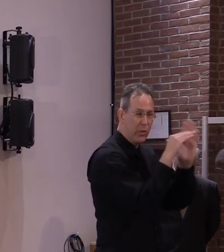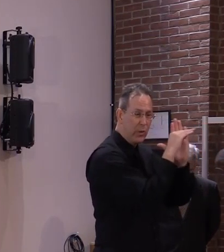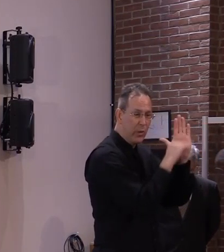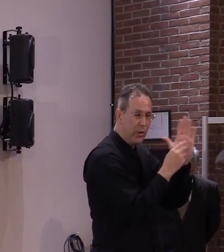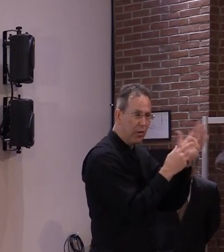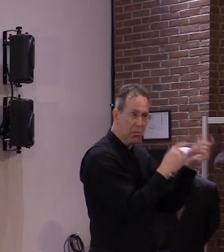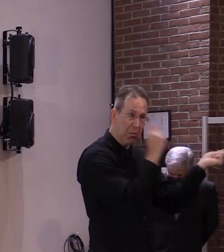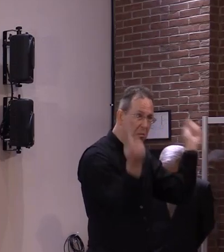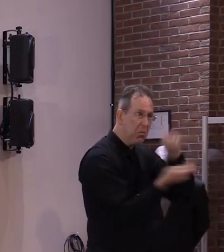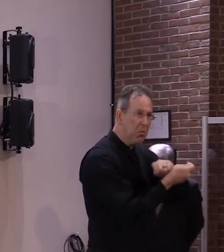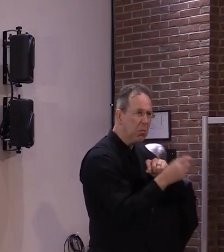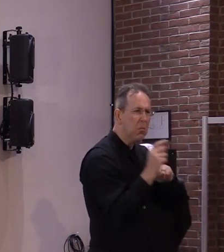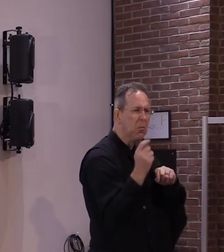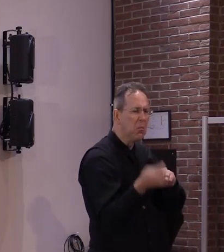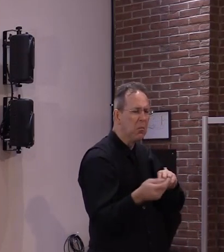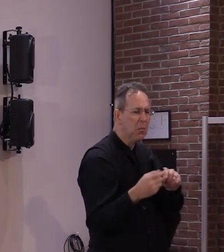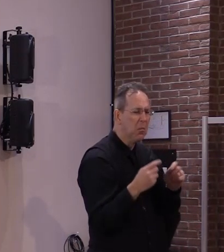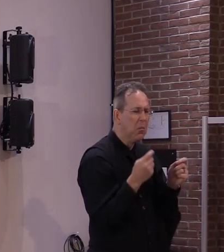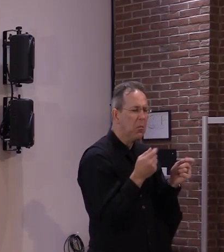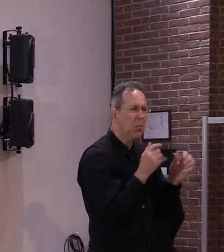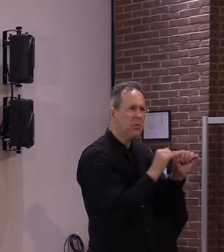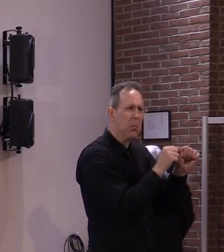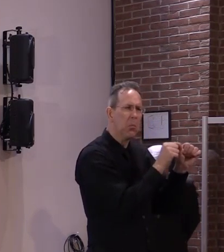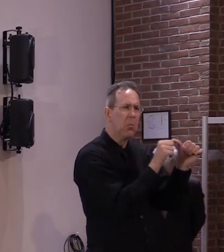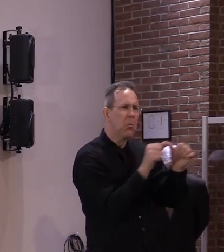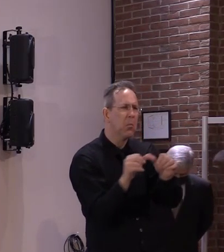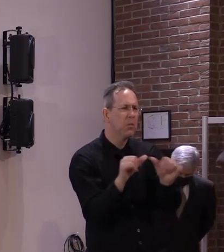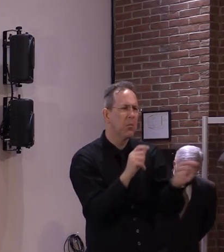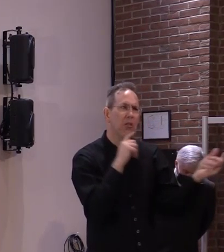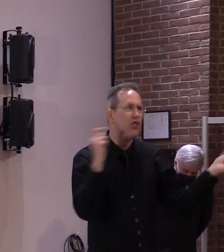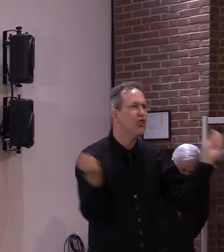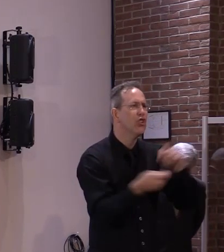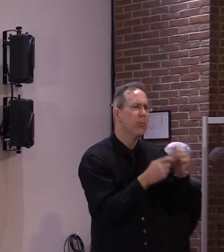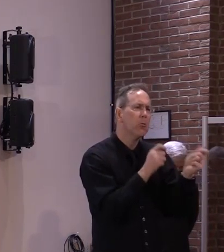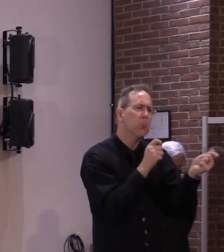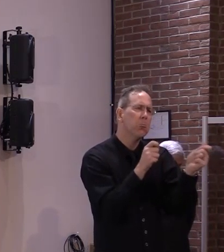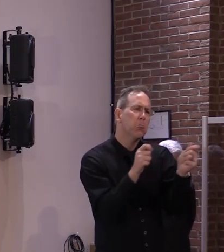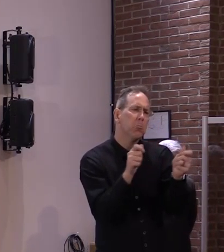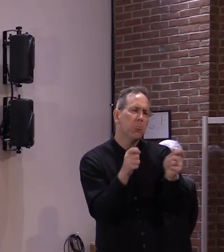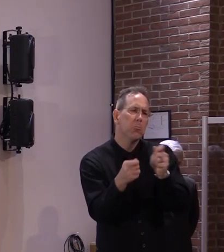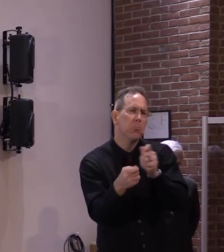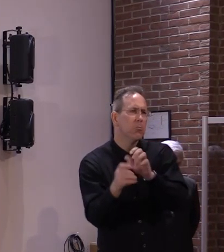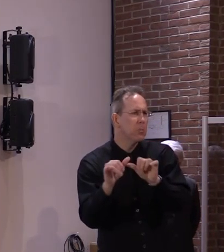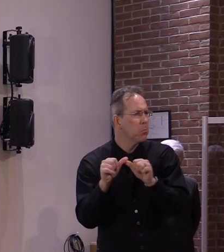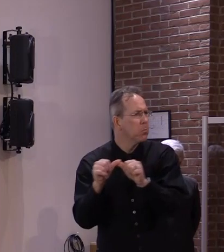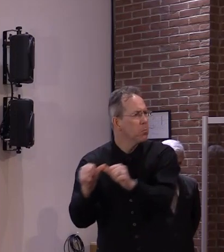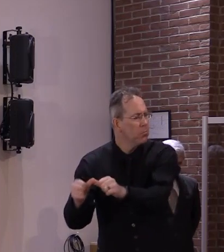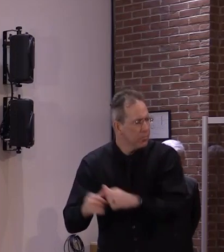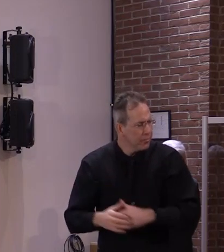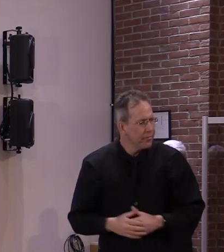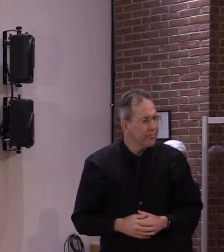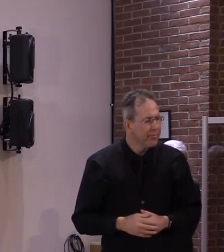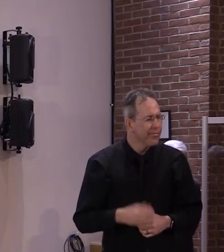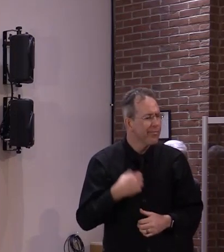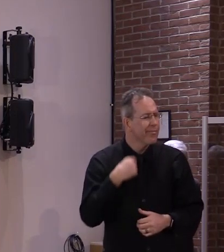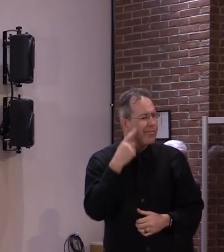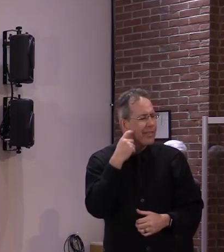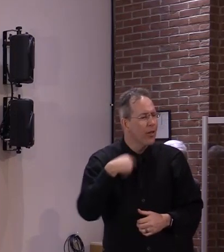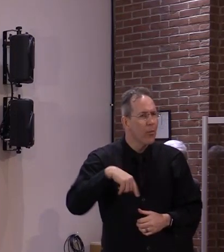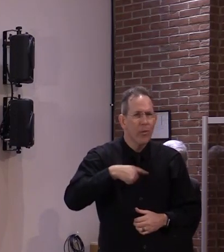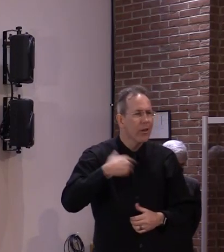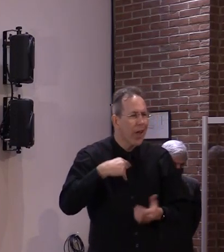where we are. I think part of that is the fact that we feel pretty comfortable that we understand the conditions of our communities relative to the transmission